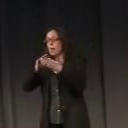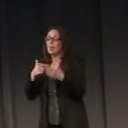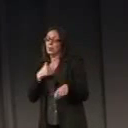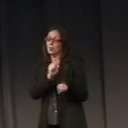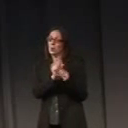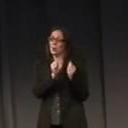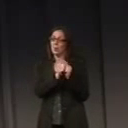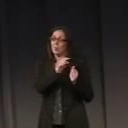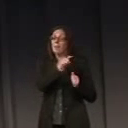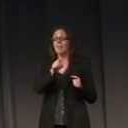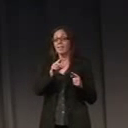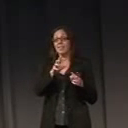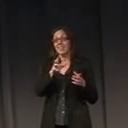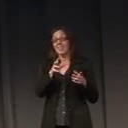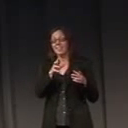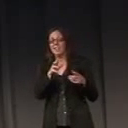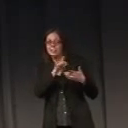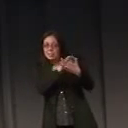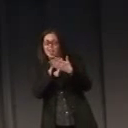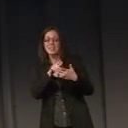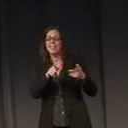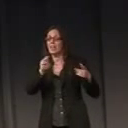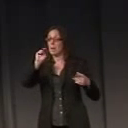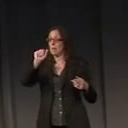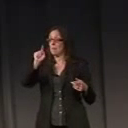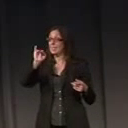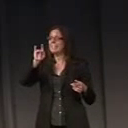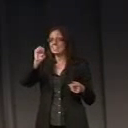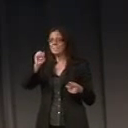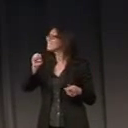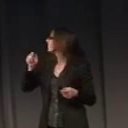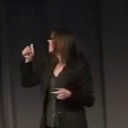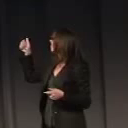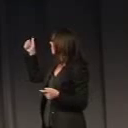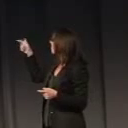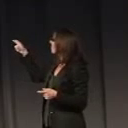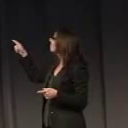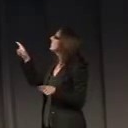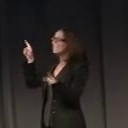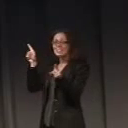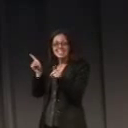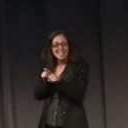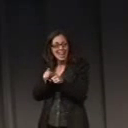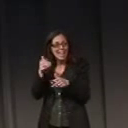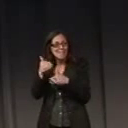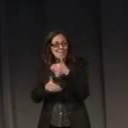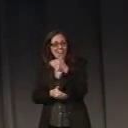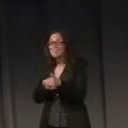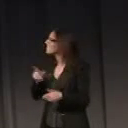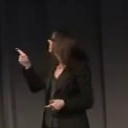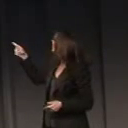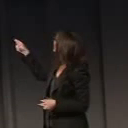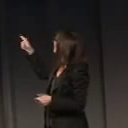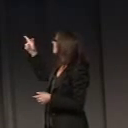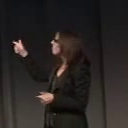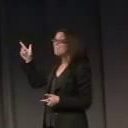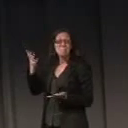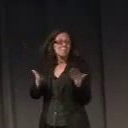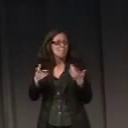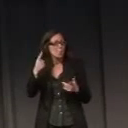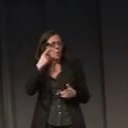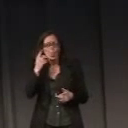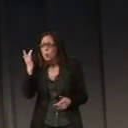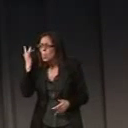was delighted to discover that he does the same thing. And you might ask, why is he doing this? Did he just run out of paint? I